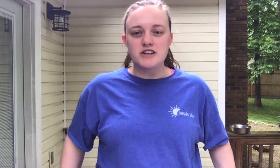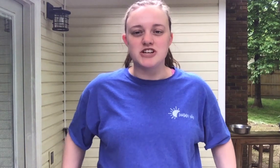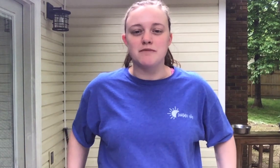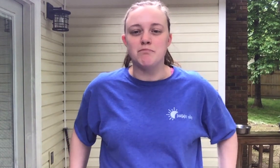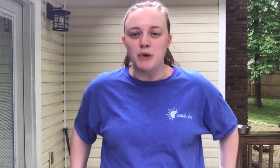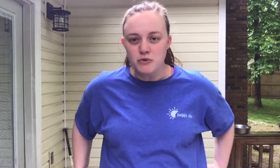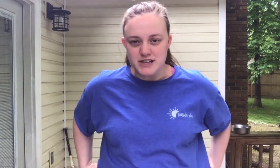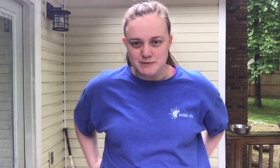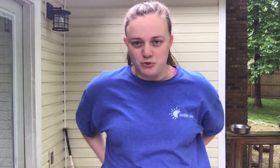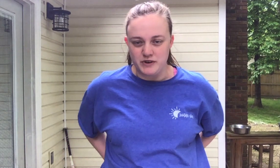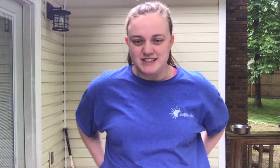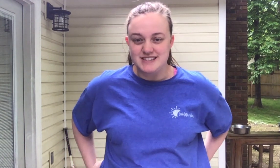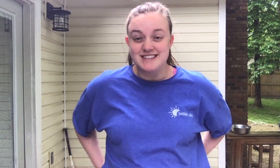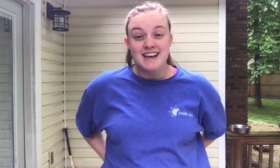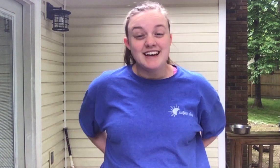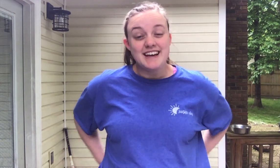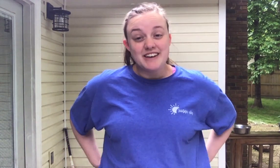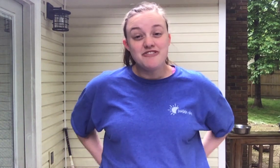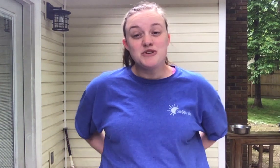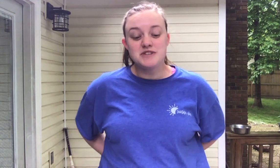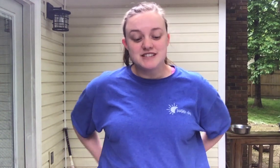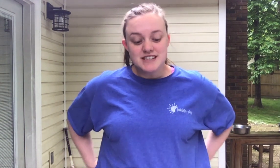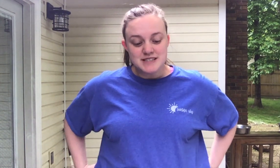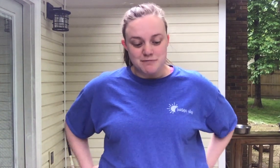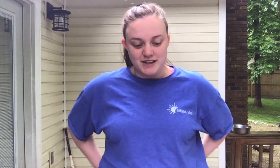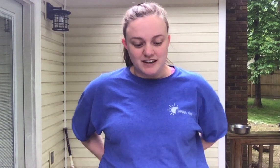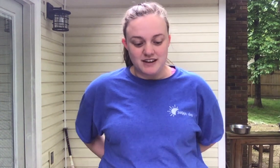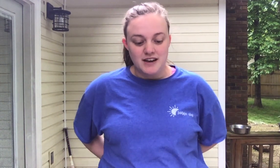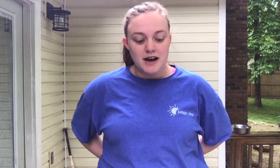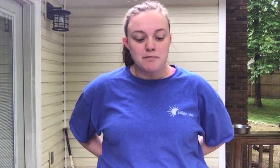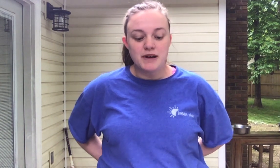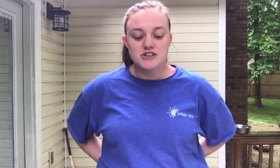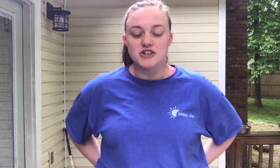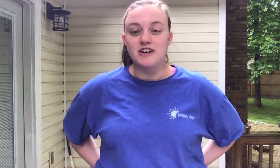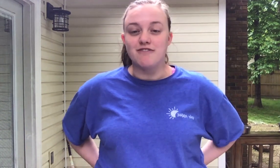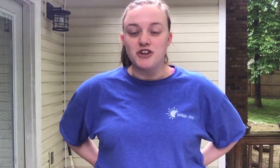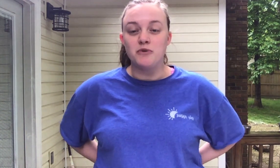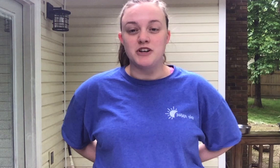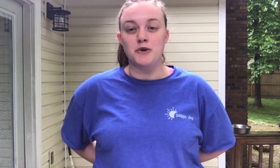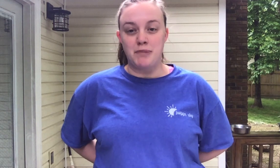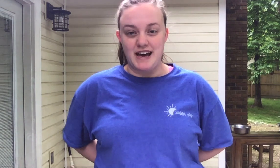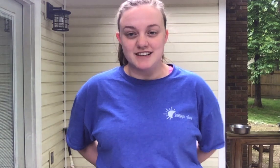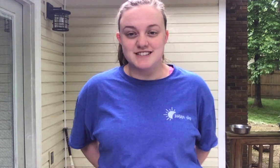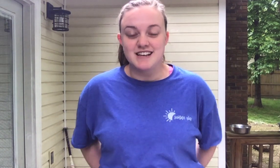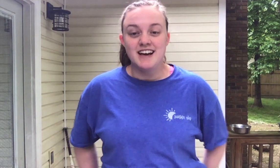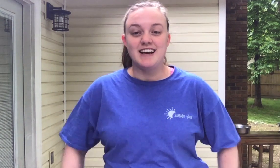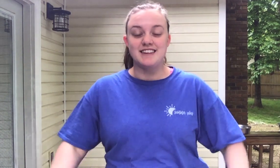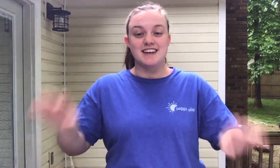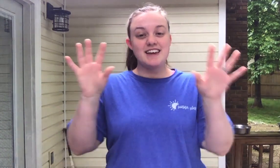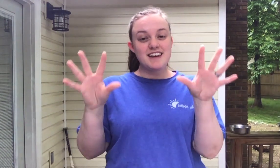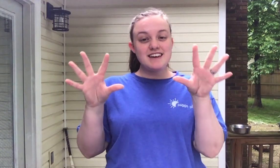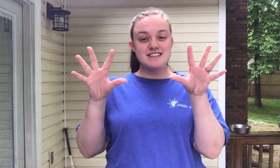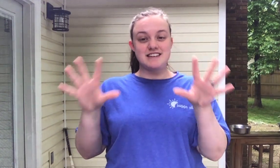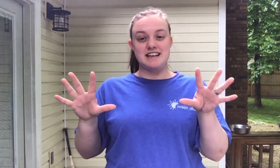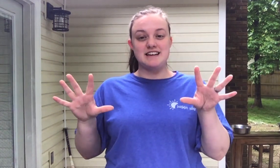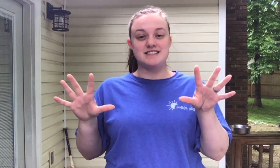watching bonus points if you send me a picture of you and your pets. And the key to this is